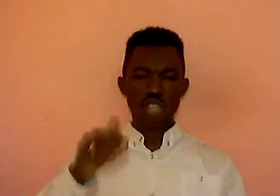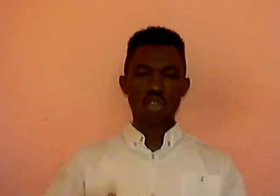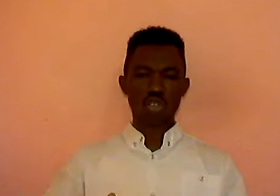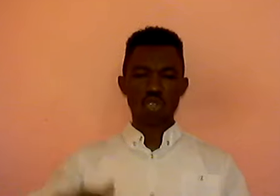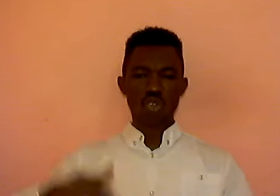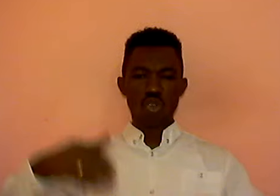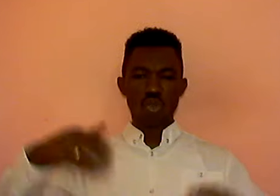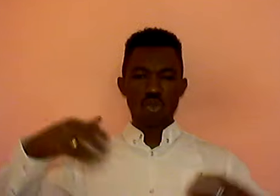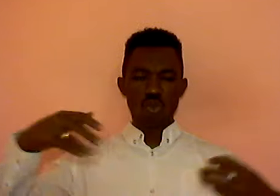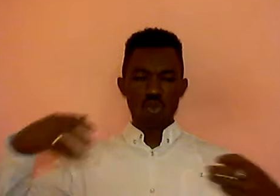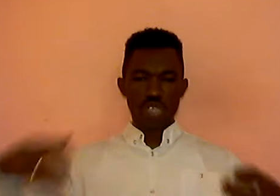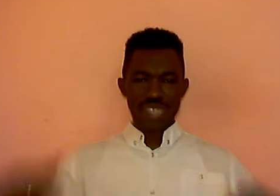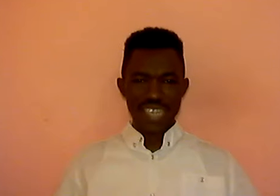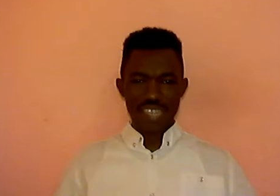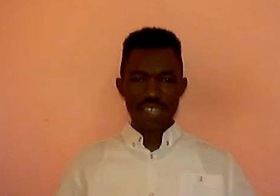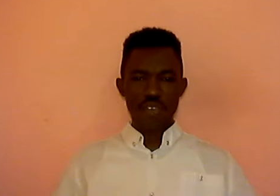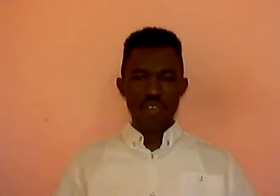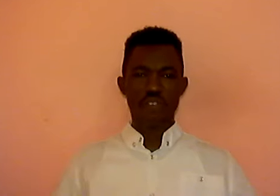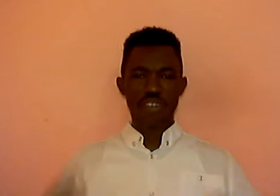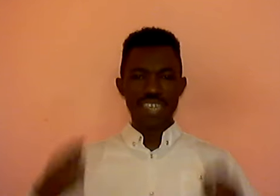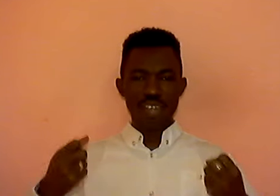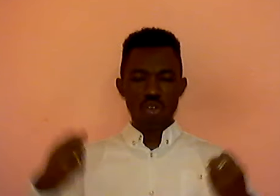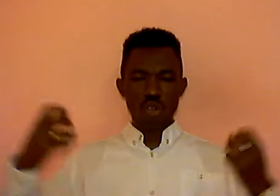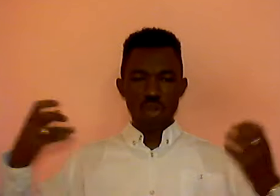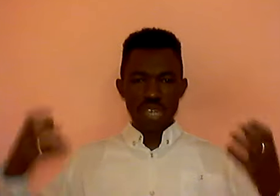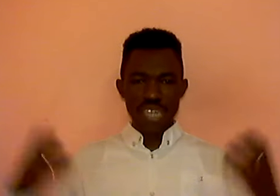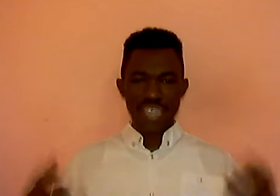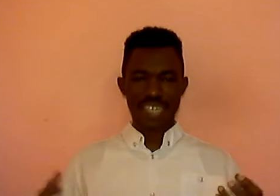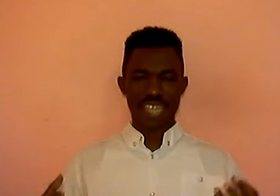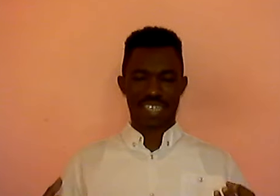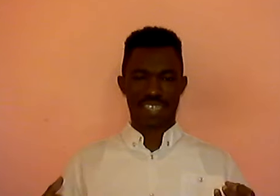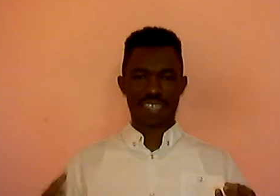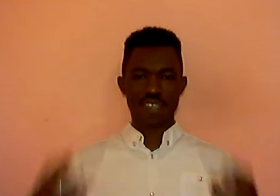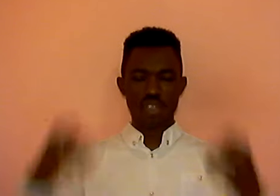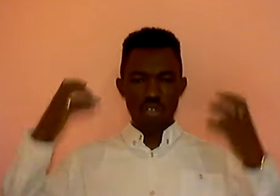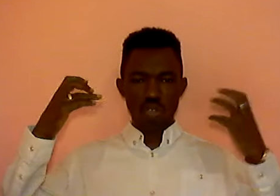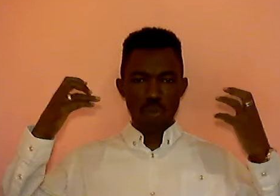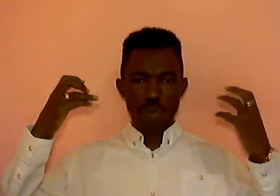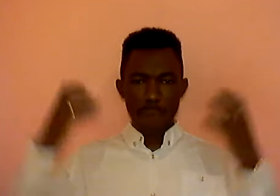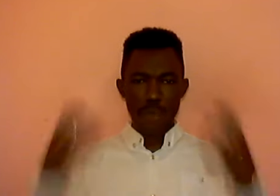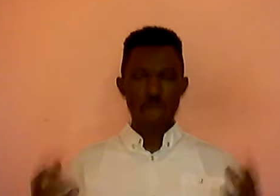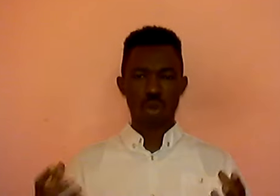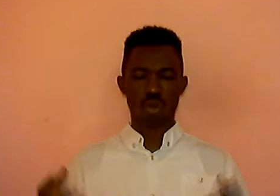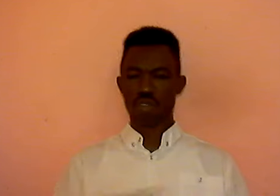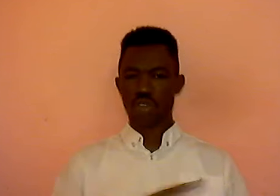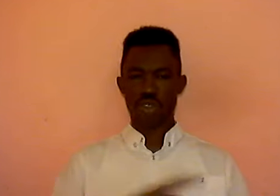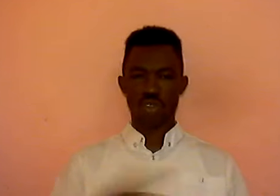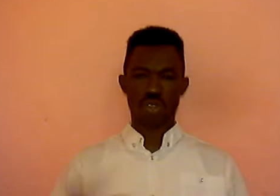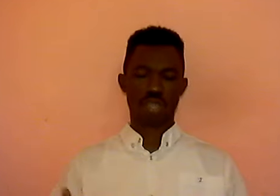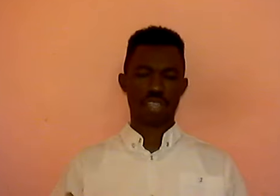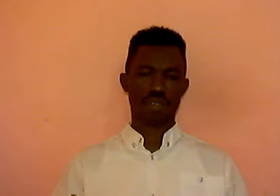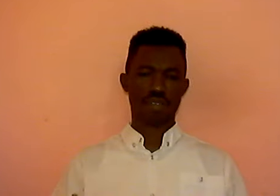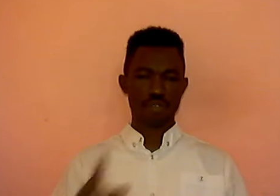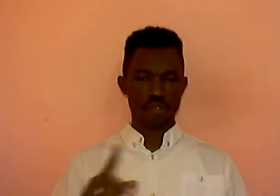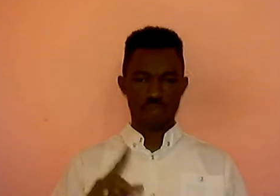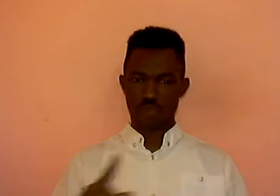if you did not seek for neatness, to be pure, nothing